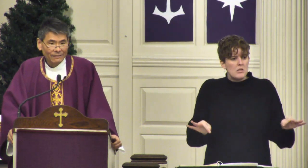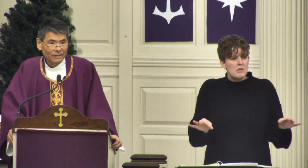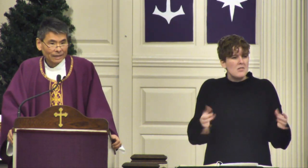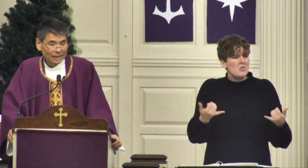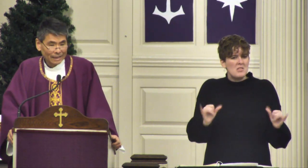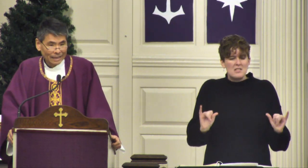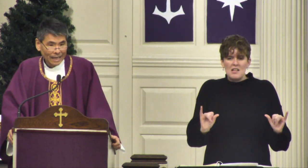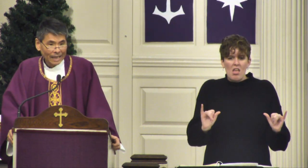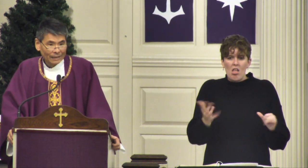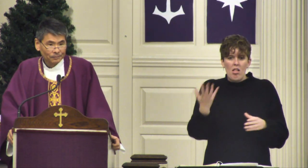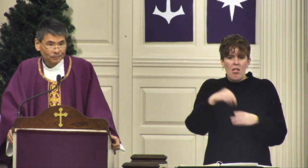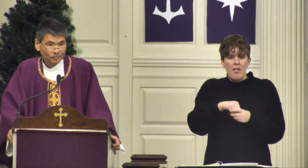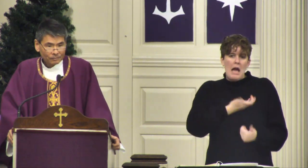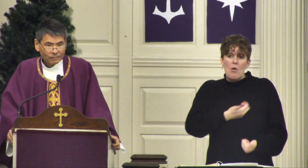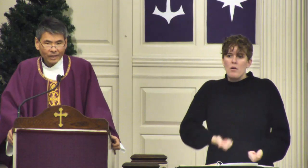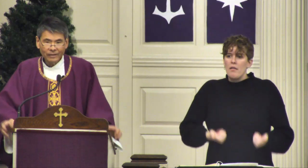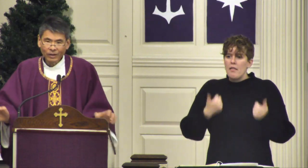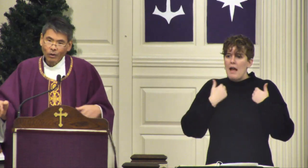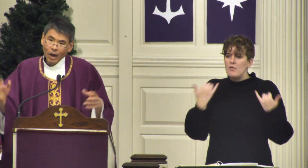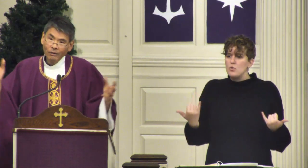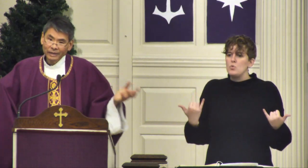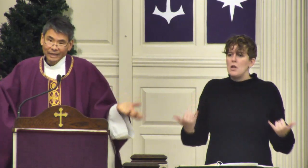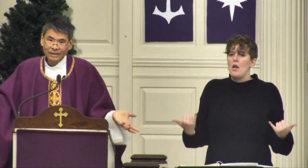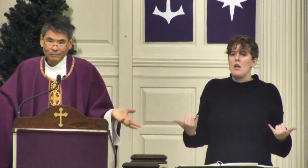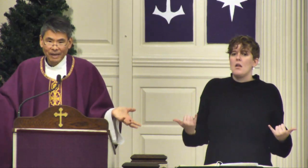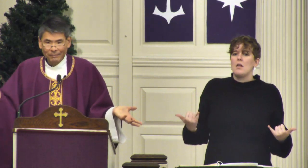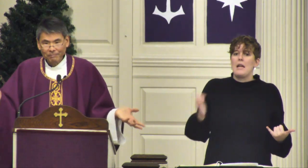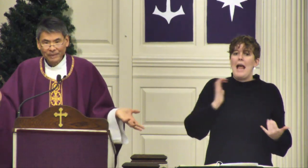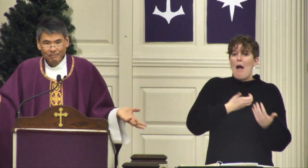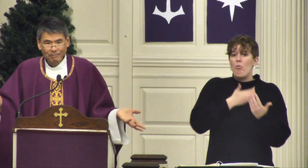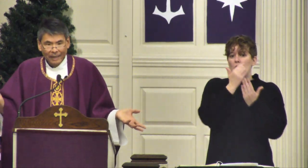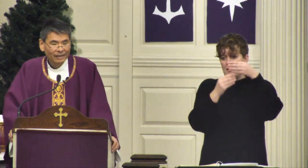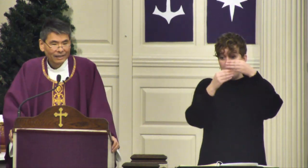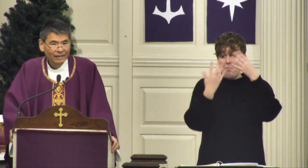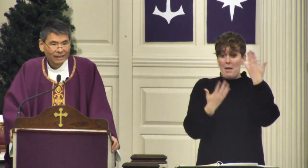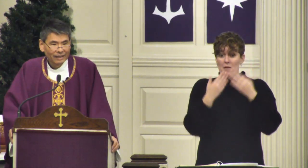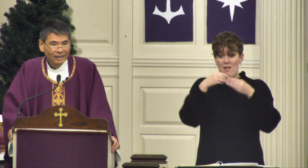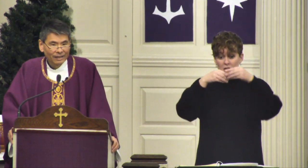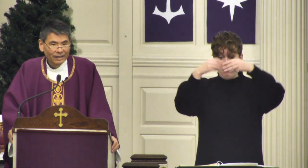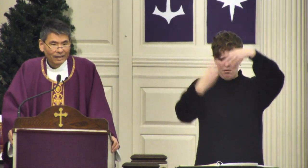lives today. And though our list might be bigger,